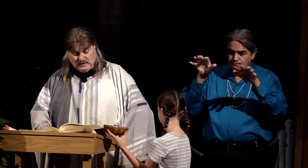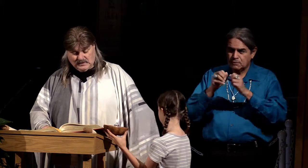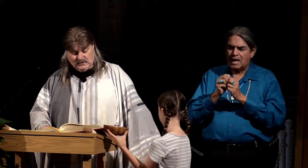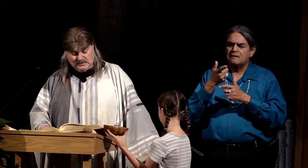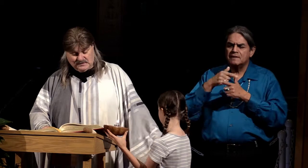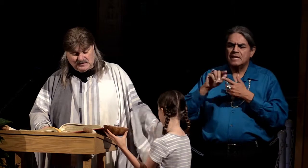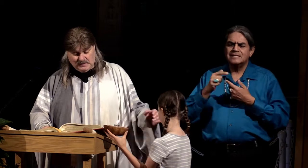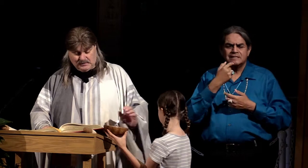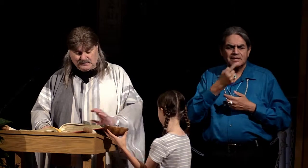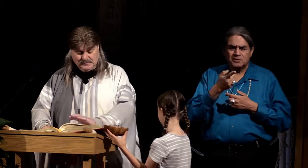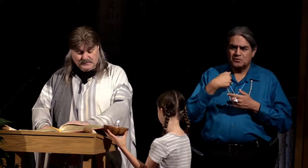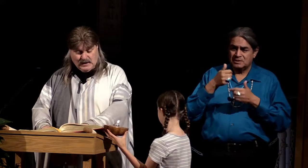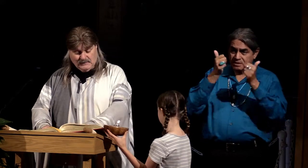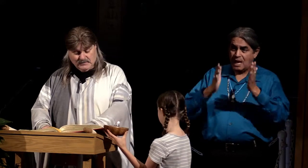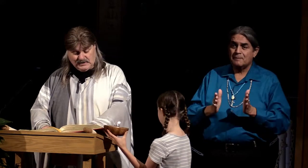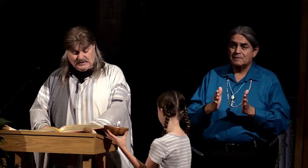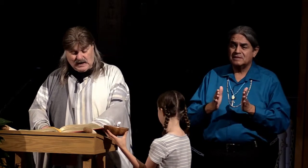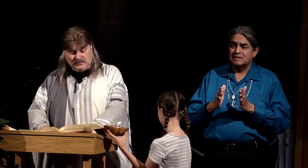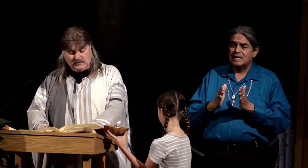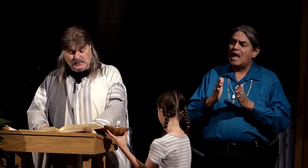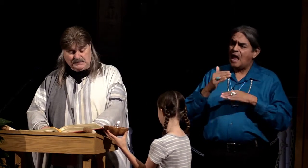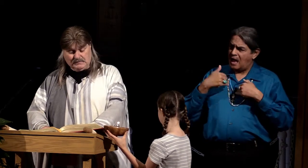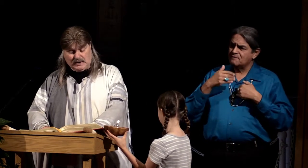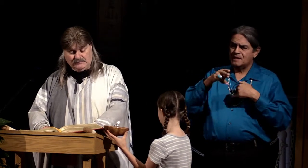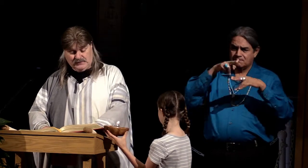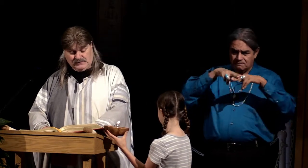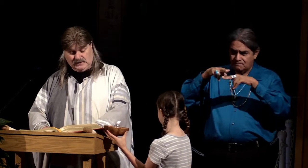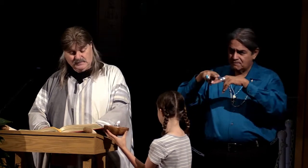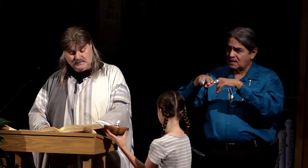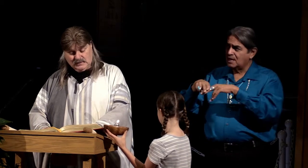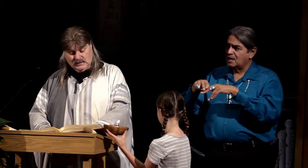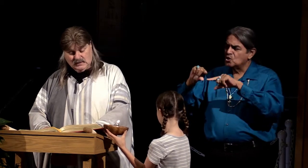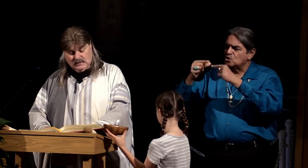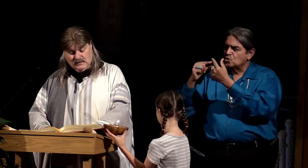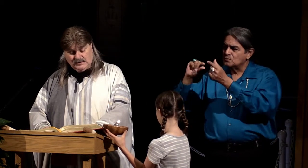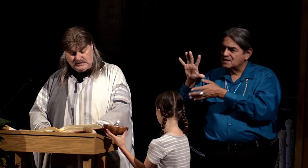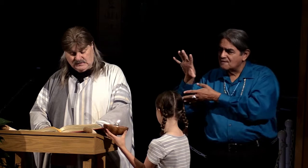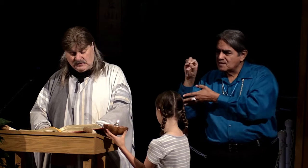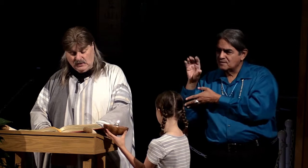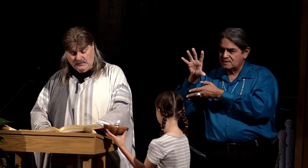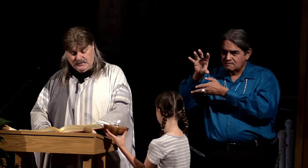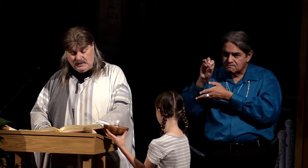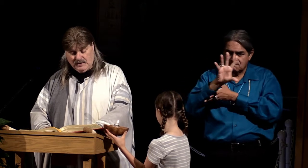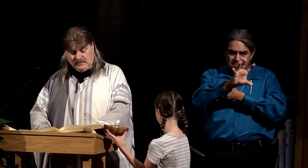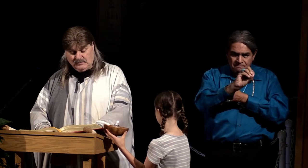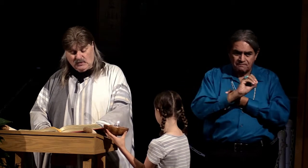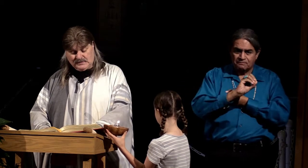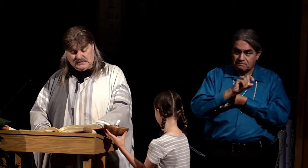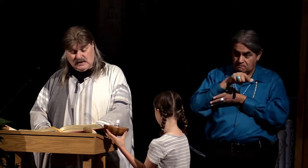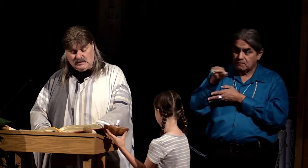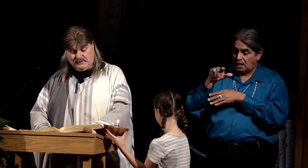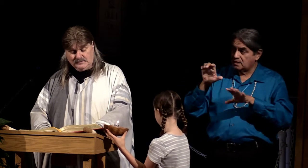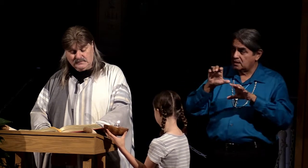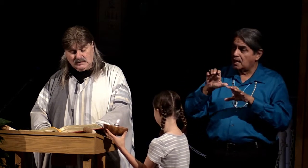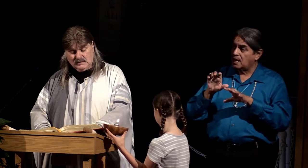So then he said to his disciples, "Have them sit down in groups of about 50. They did so and made them all